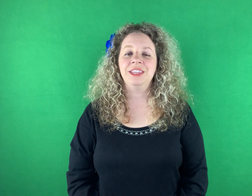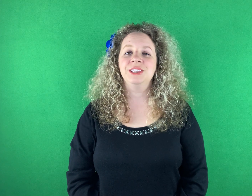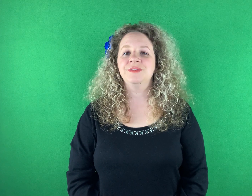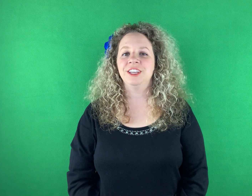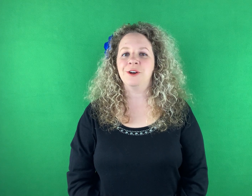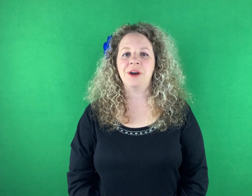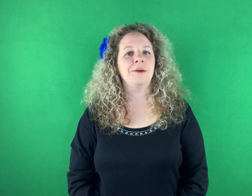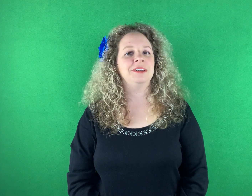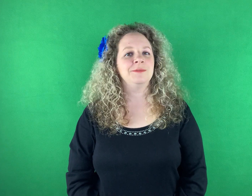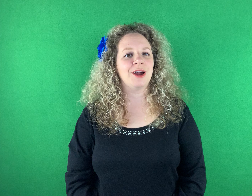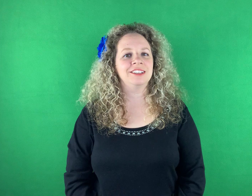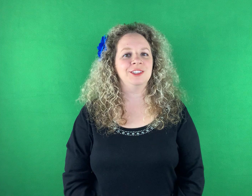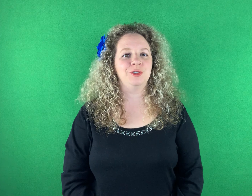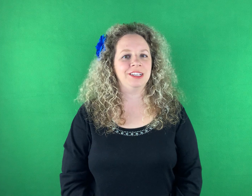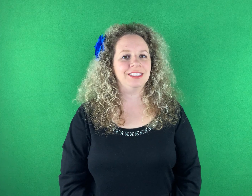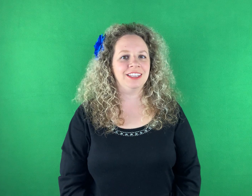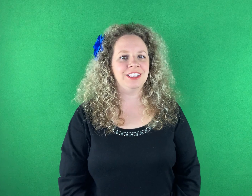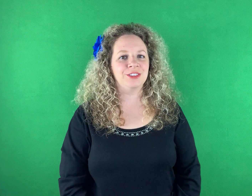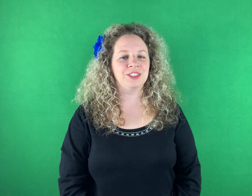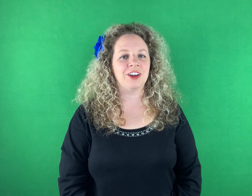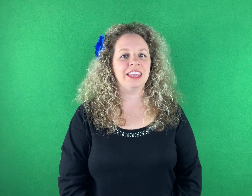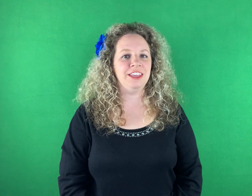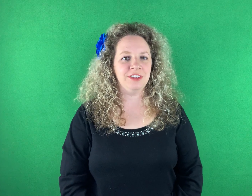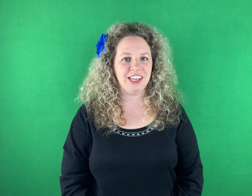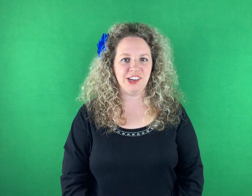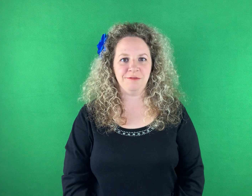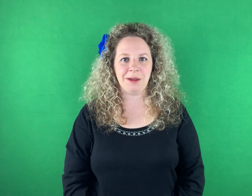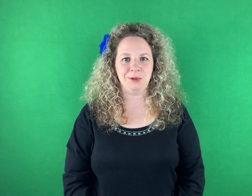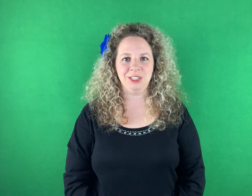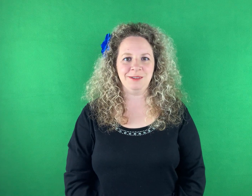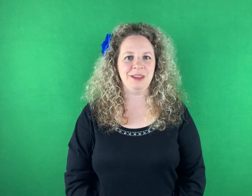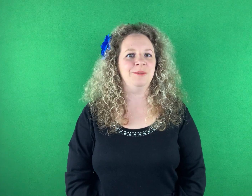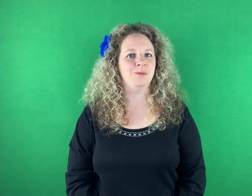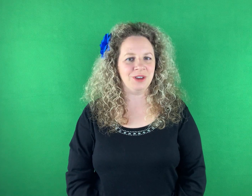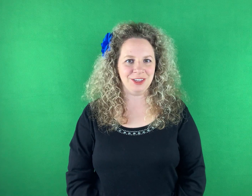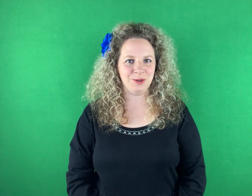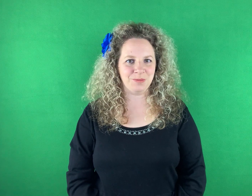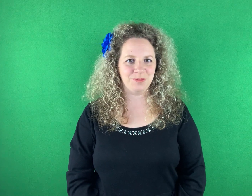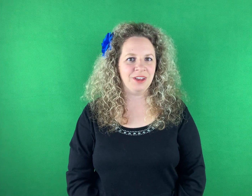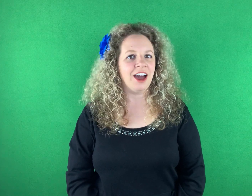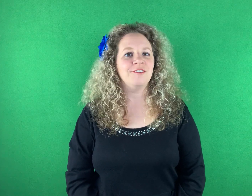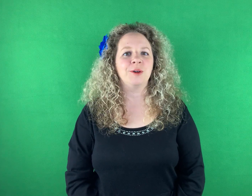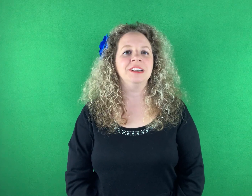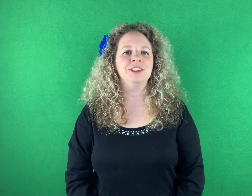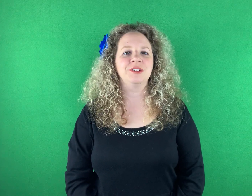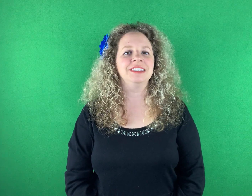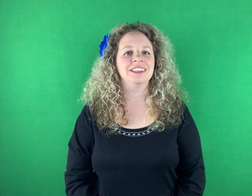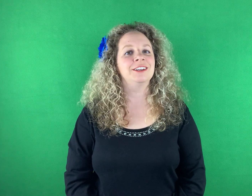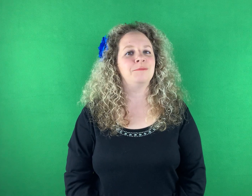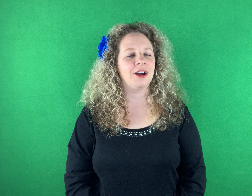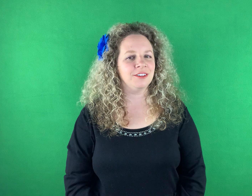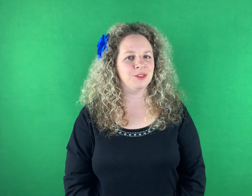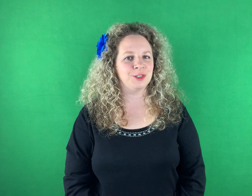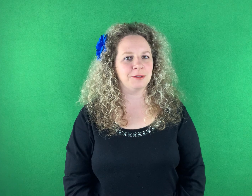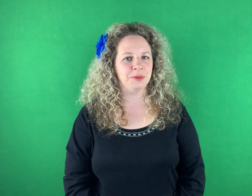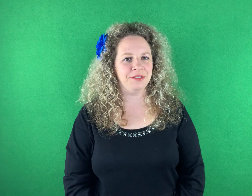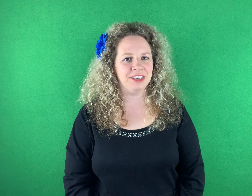In this video, I want to practice translating the song Even If by MercyMe with you. I've already translated part of the song